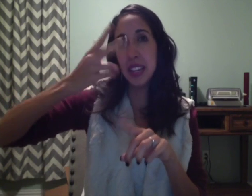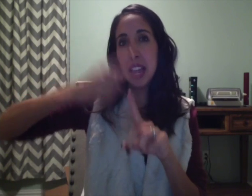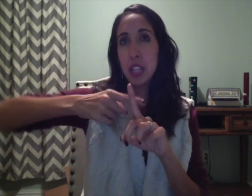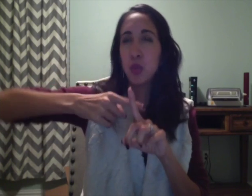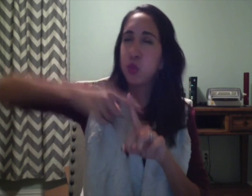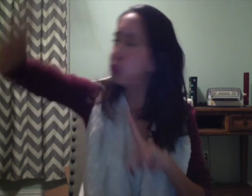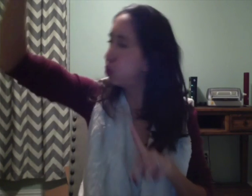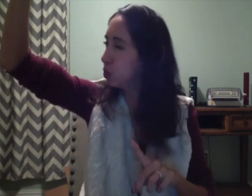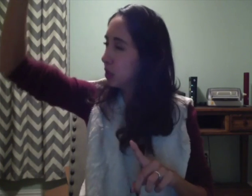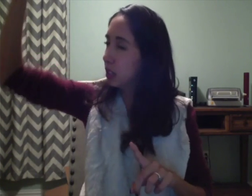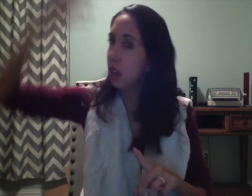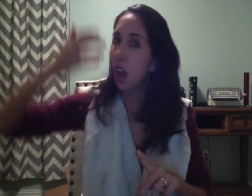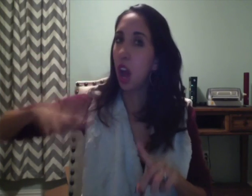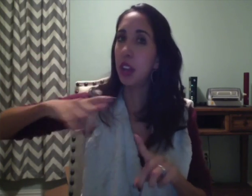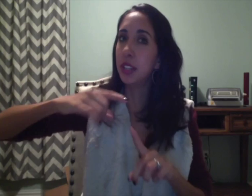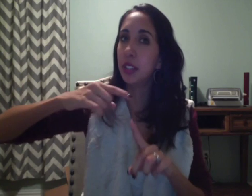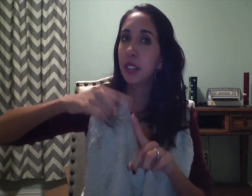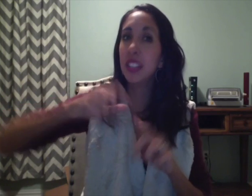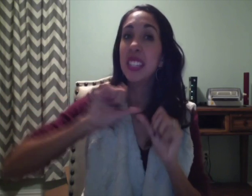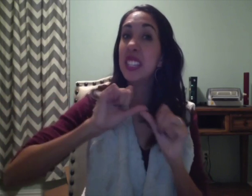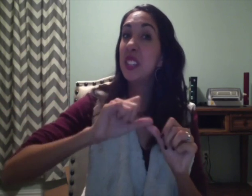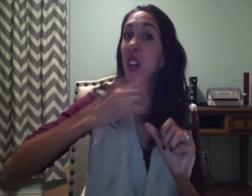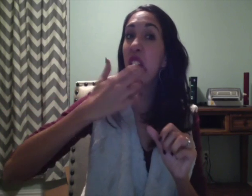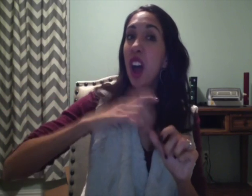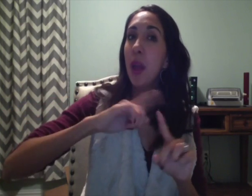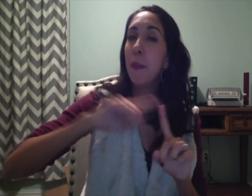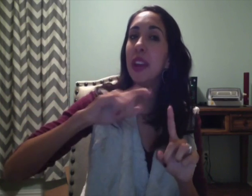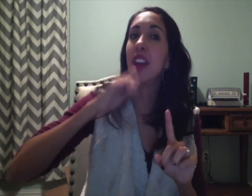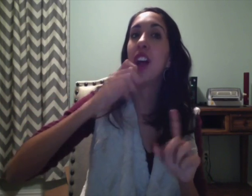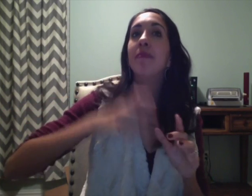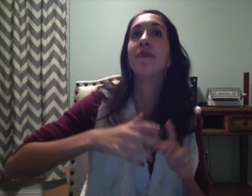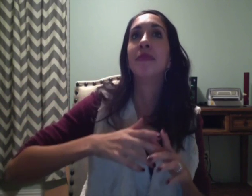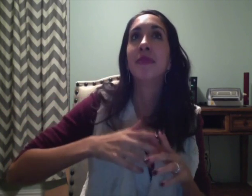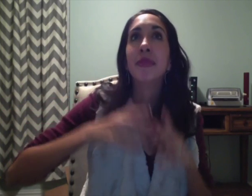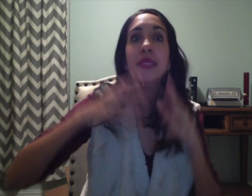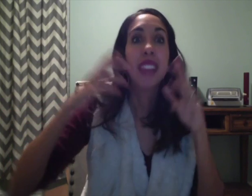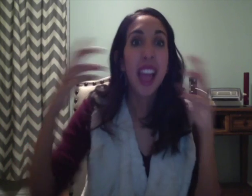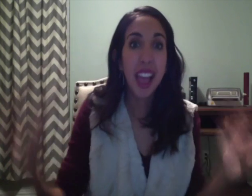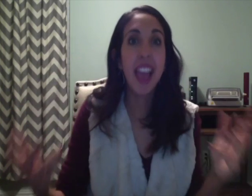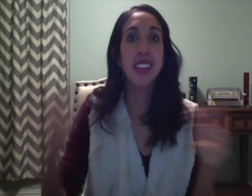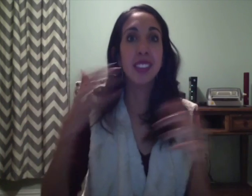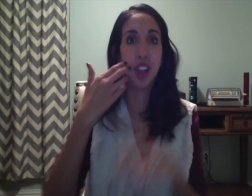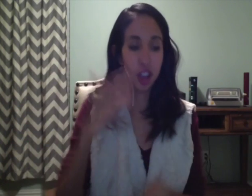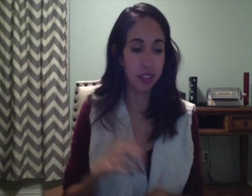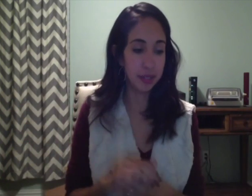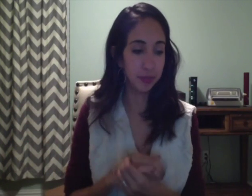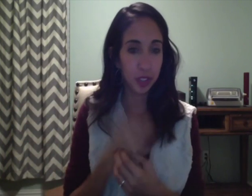is hot. This is still hot, but not as hot.